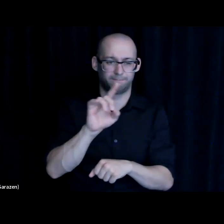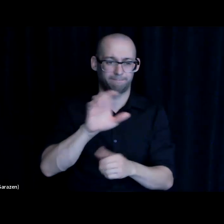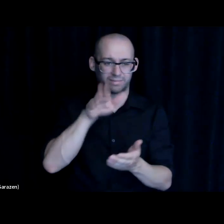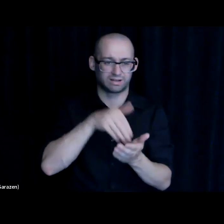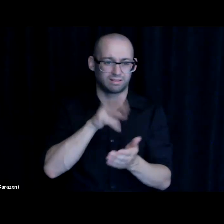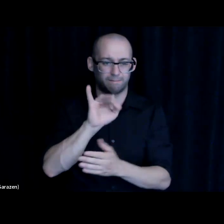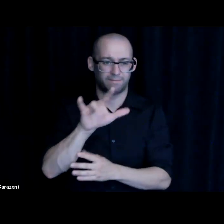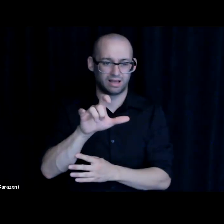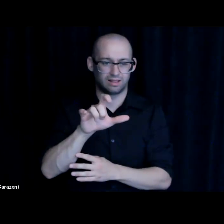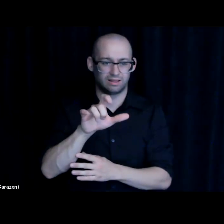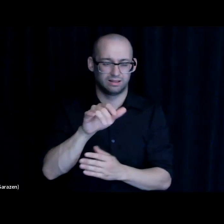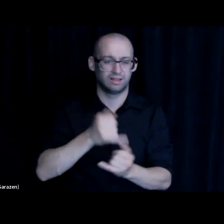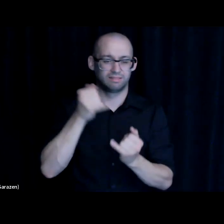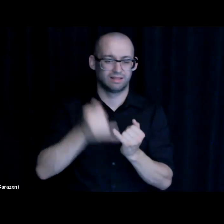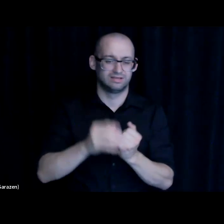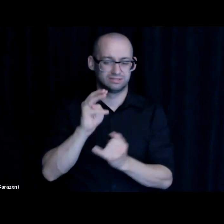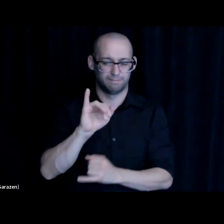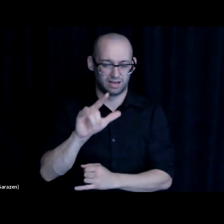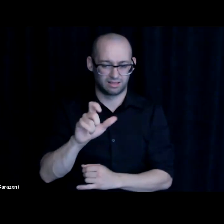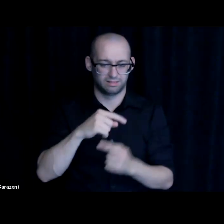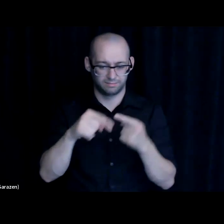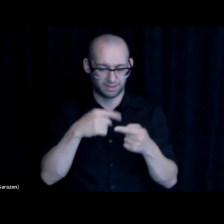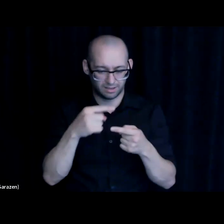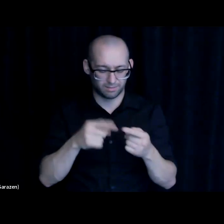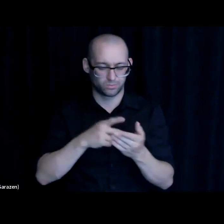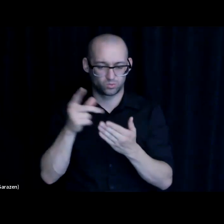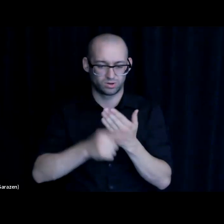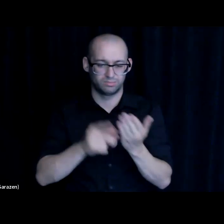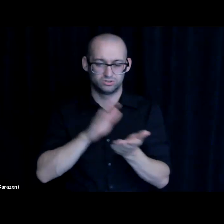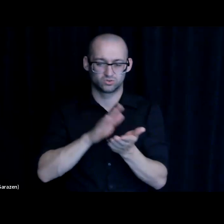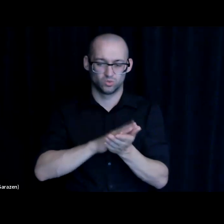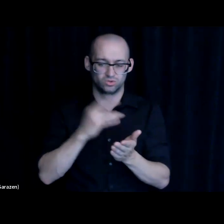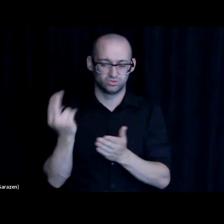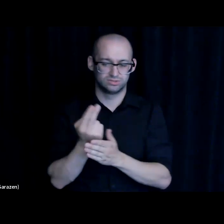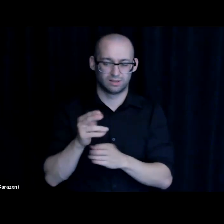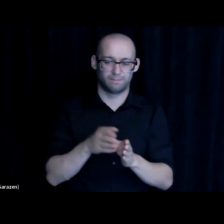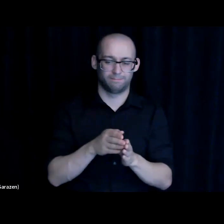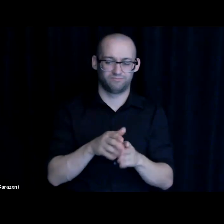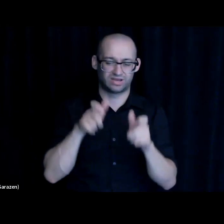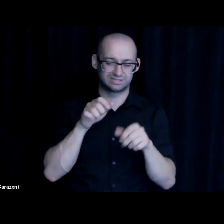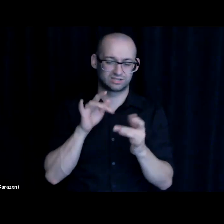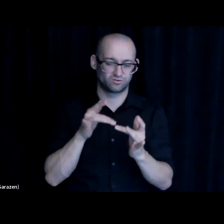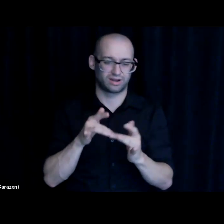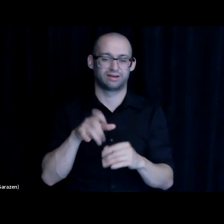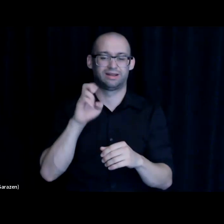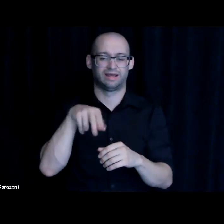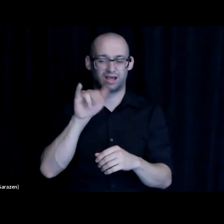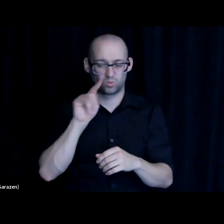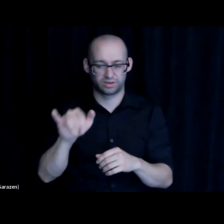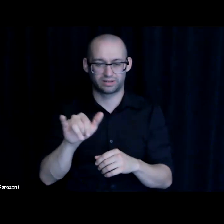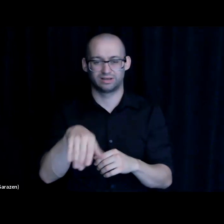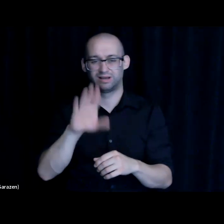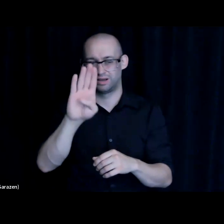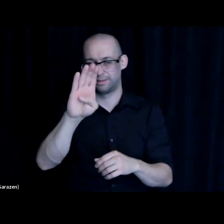there. Schools utilizing the broadband equity and access deployment funds, or BEAD